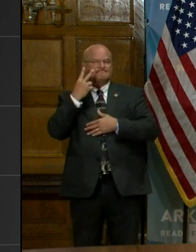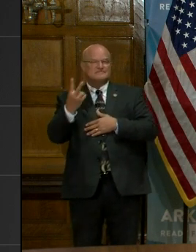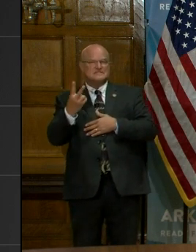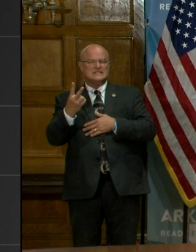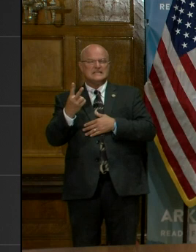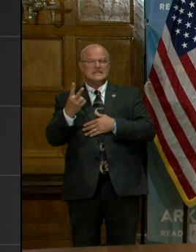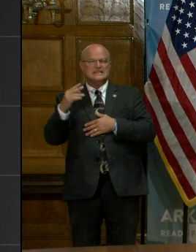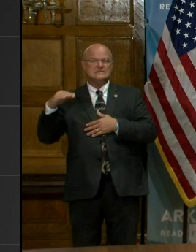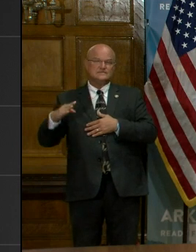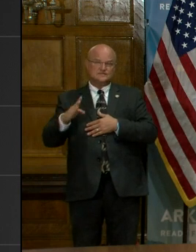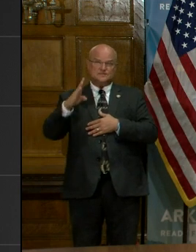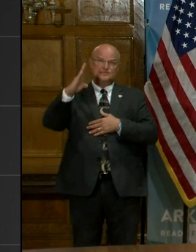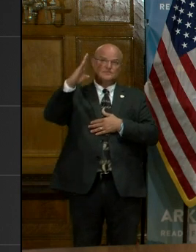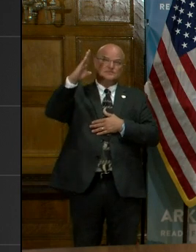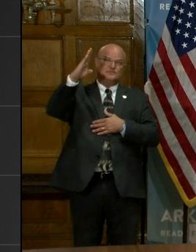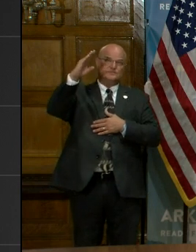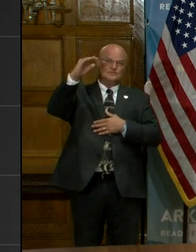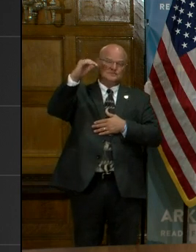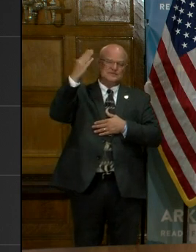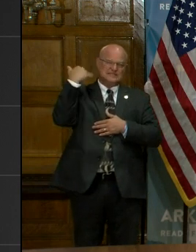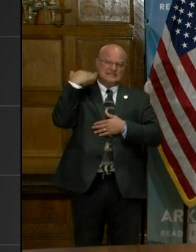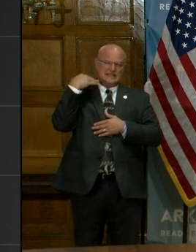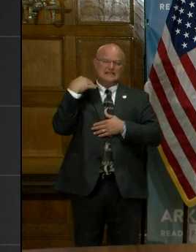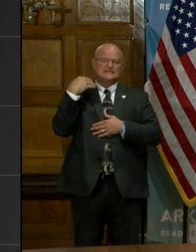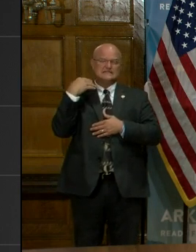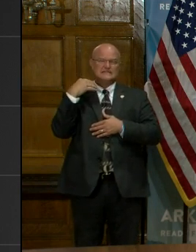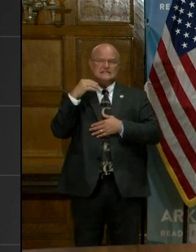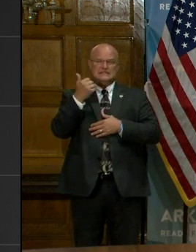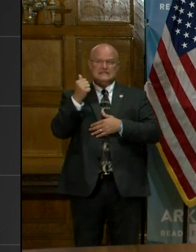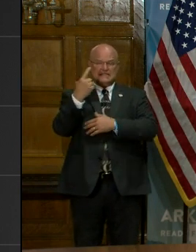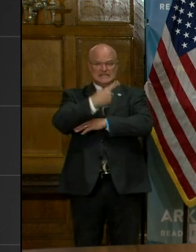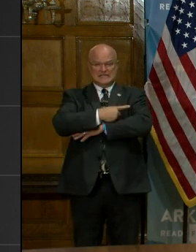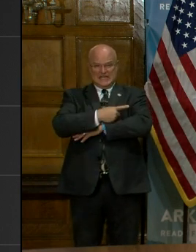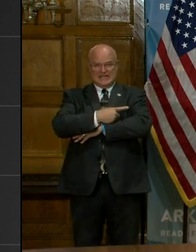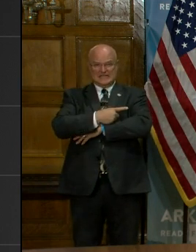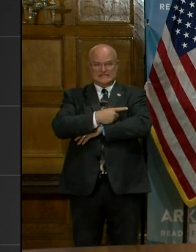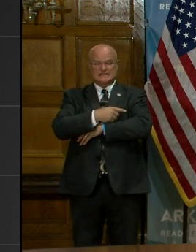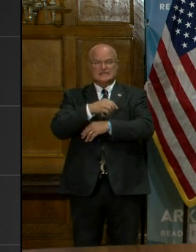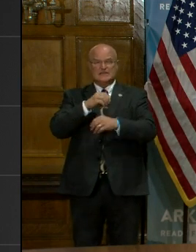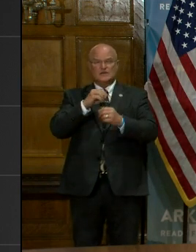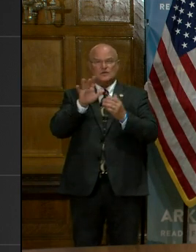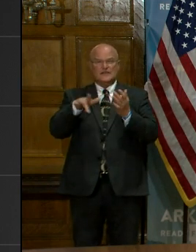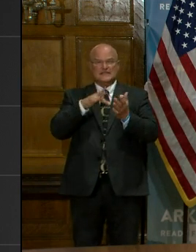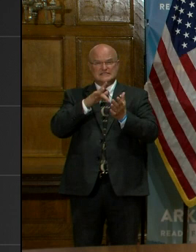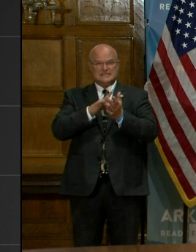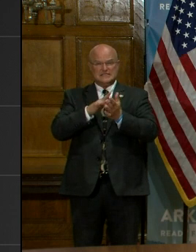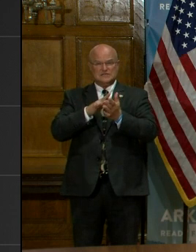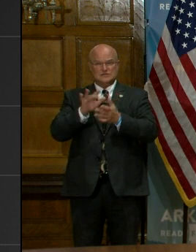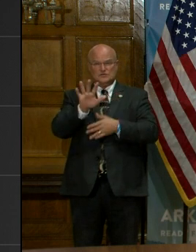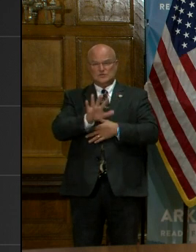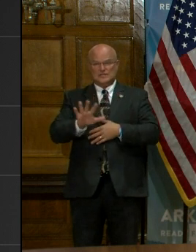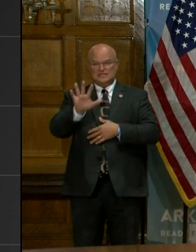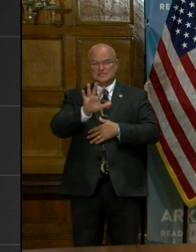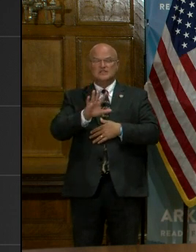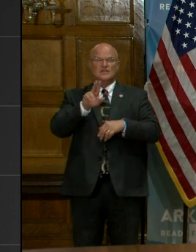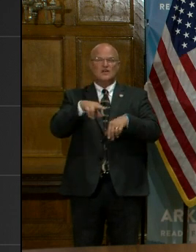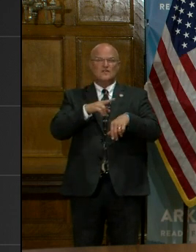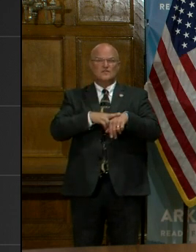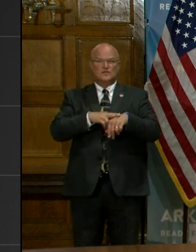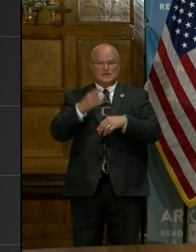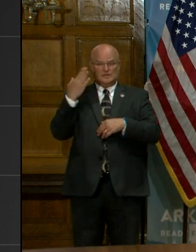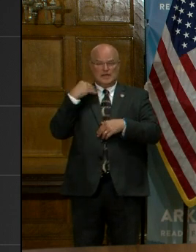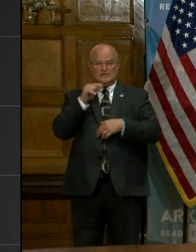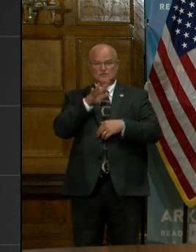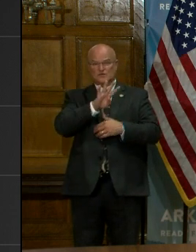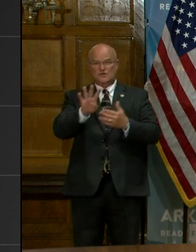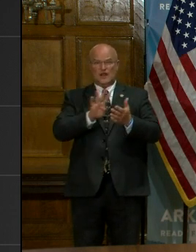a very steep increase in the last 10 days here in the central region. Of course, the last